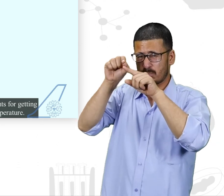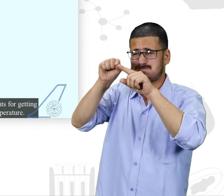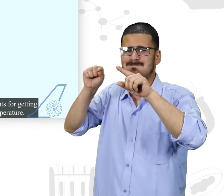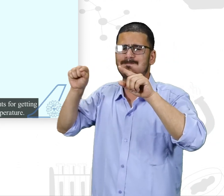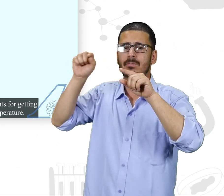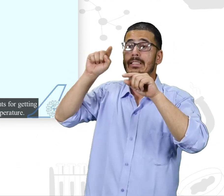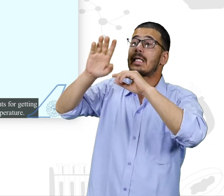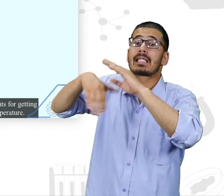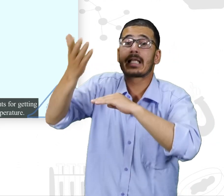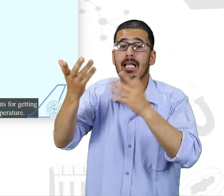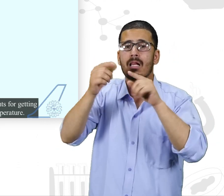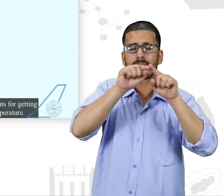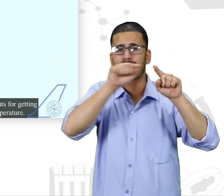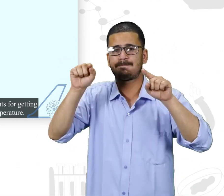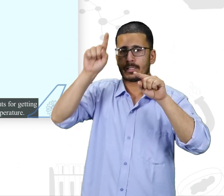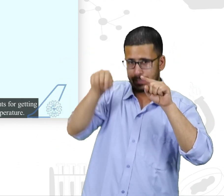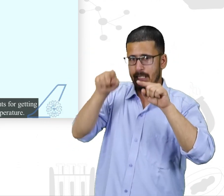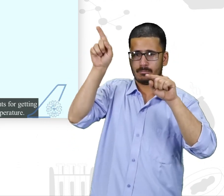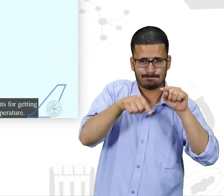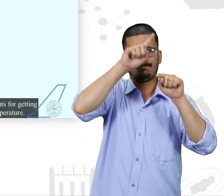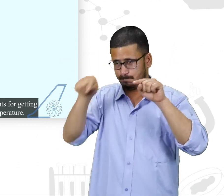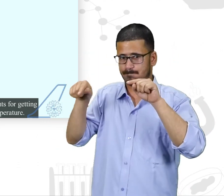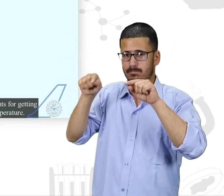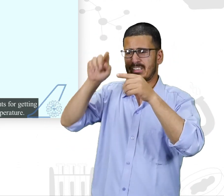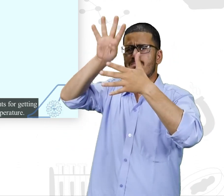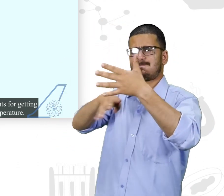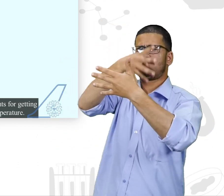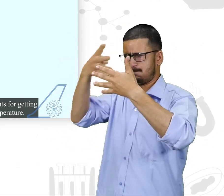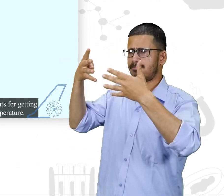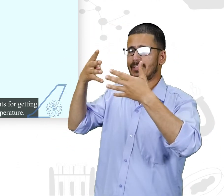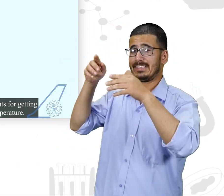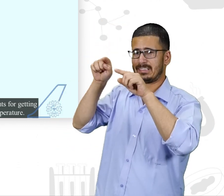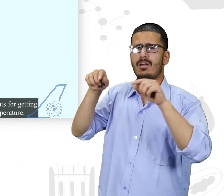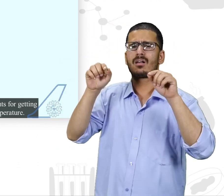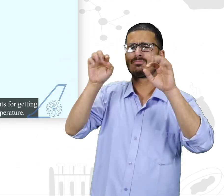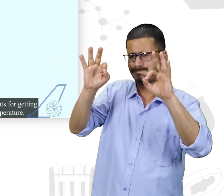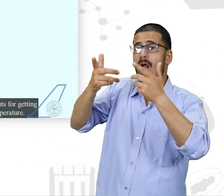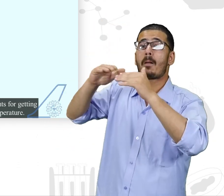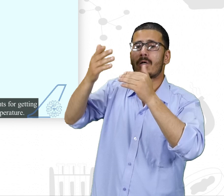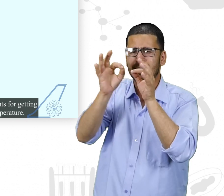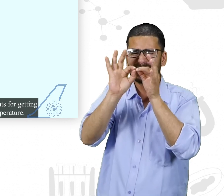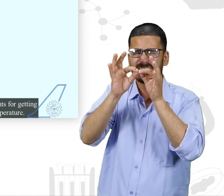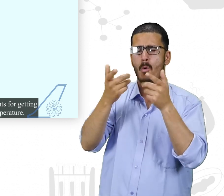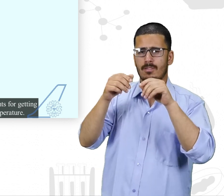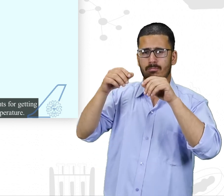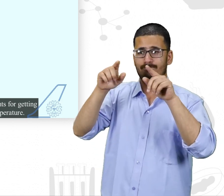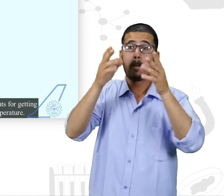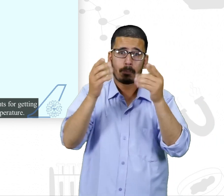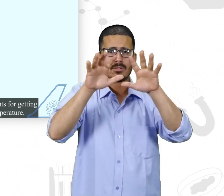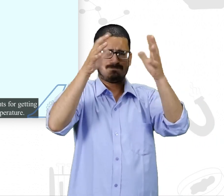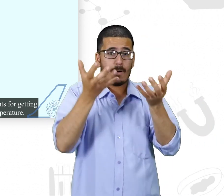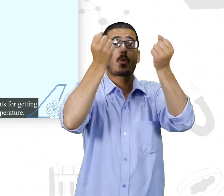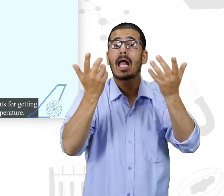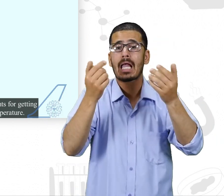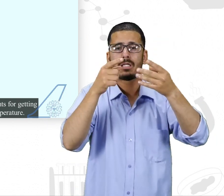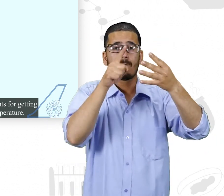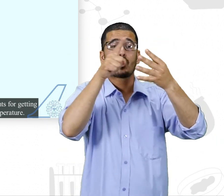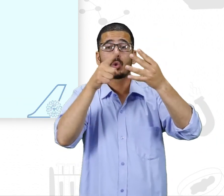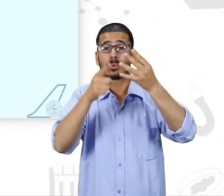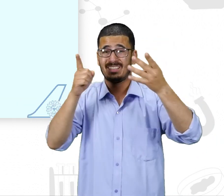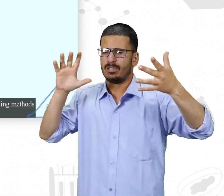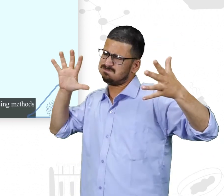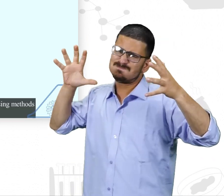then solved at those grid points for getting all the flow variables such as pressure, velocity, density and